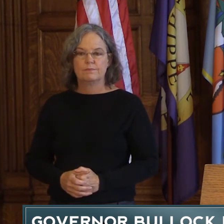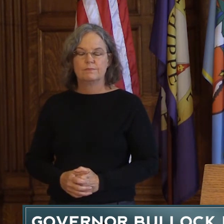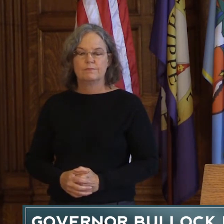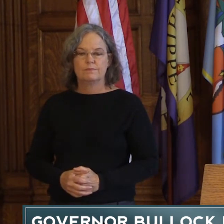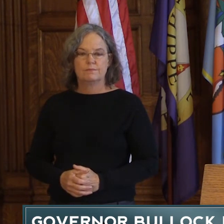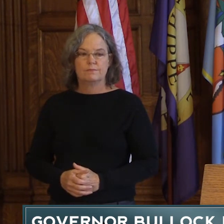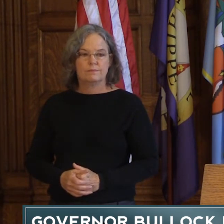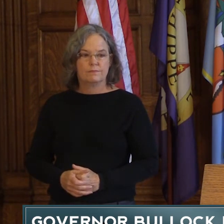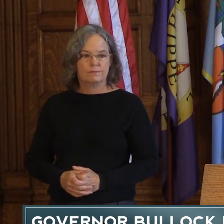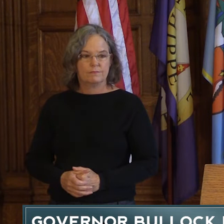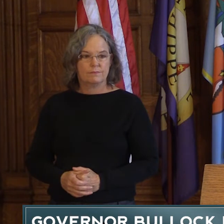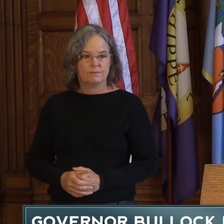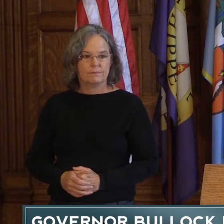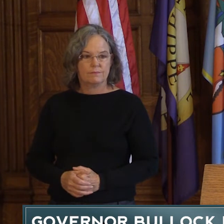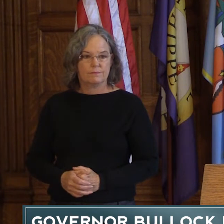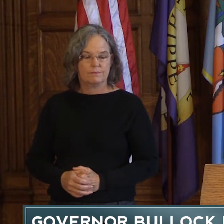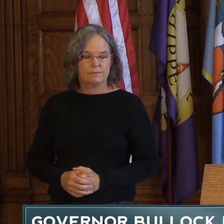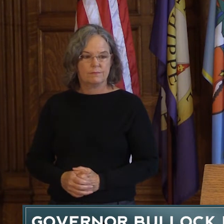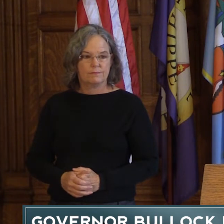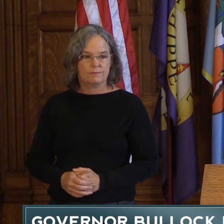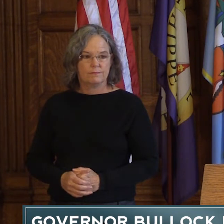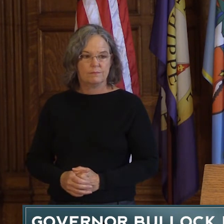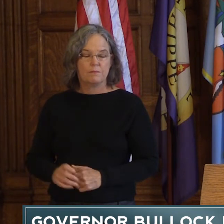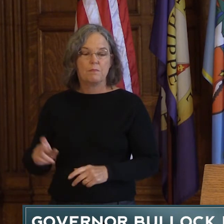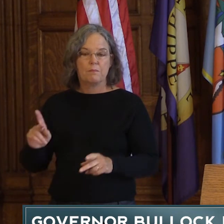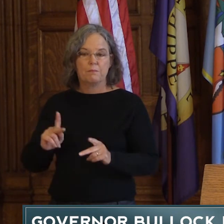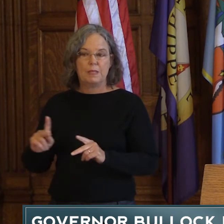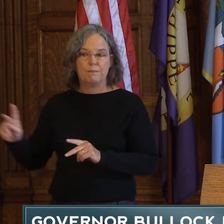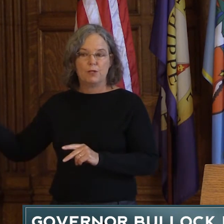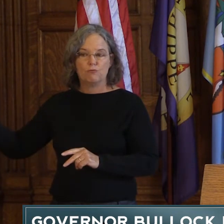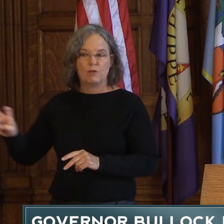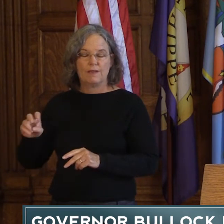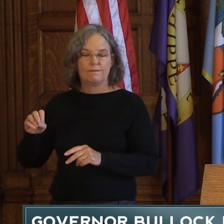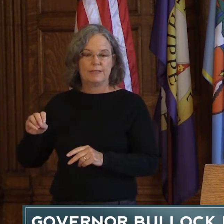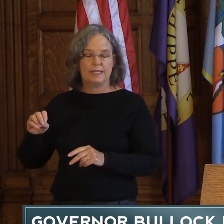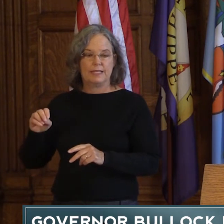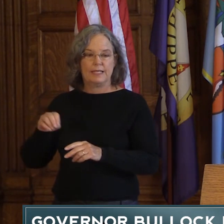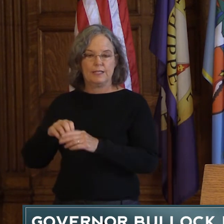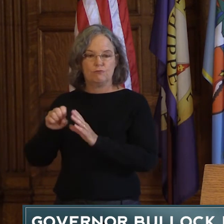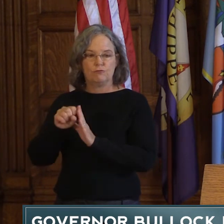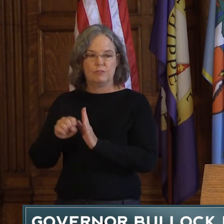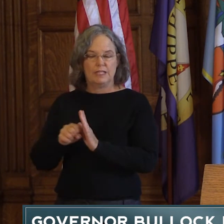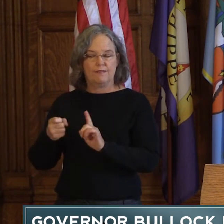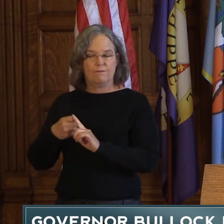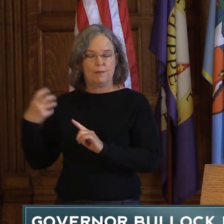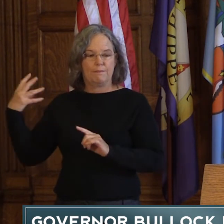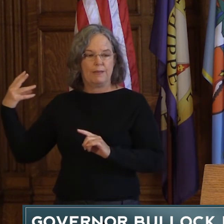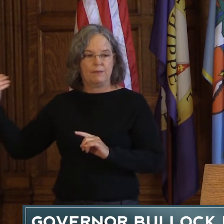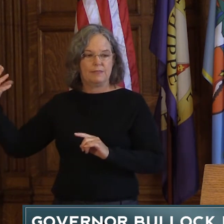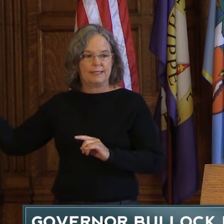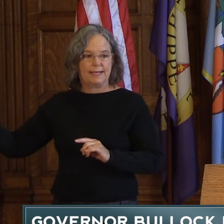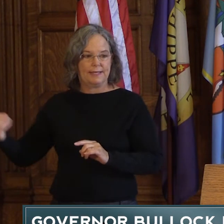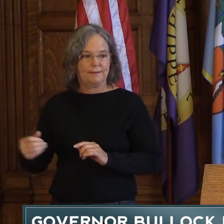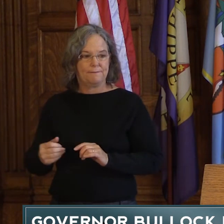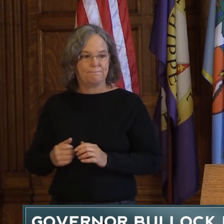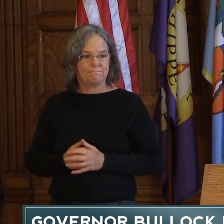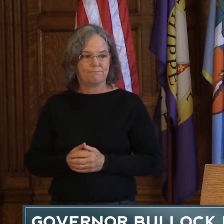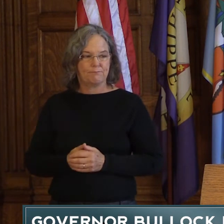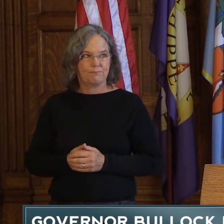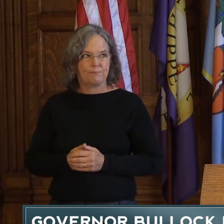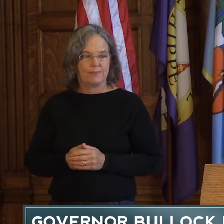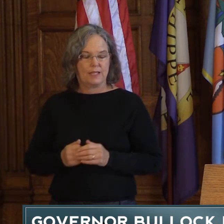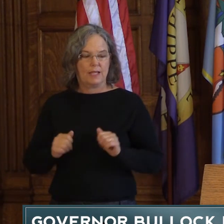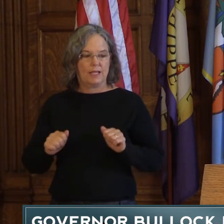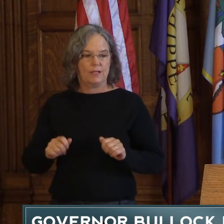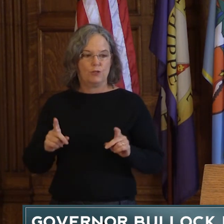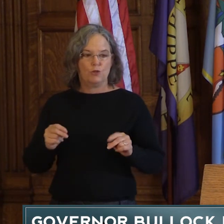are you prepared to take any measures at this time to enforce that 14-day quarantine?